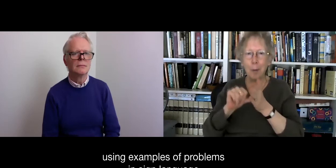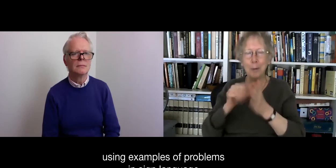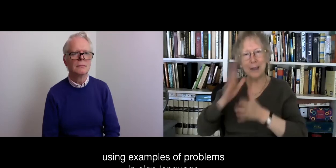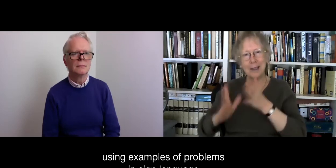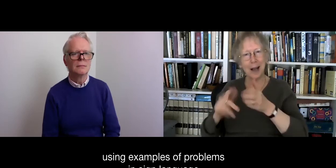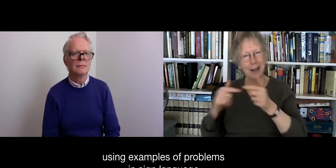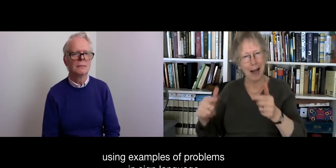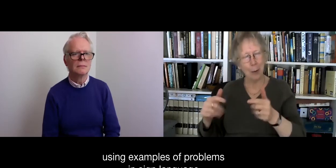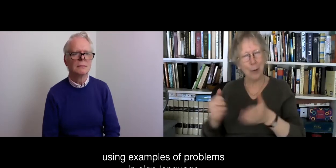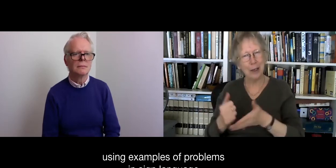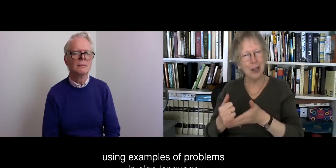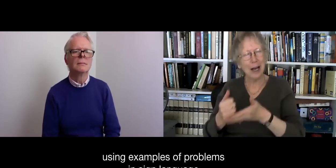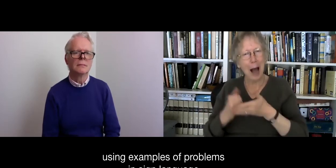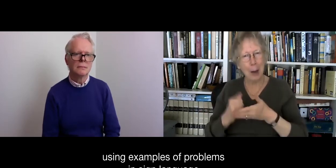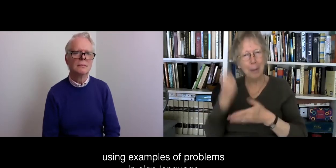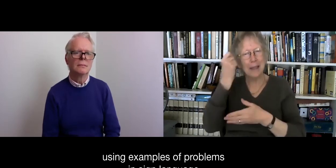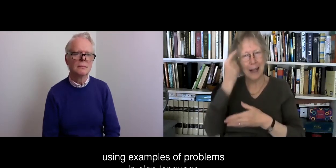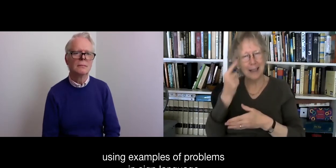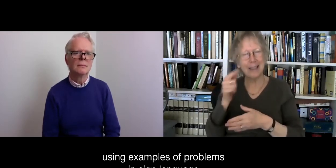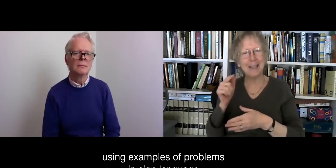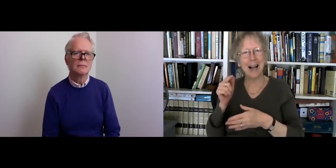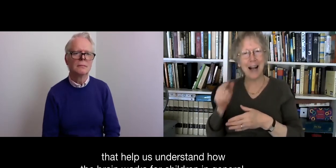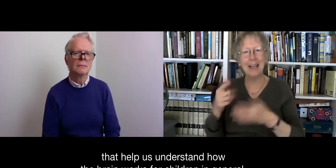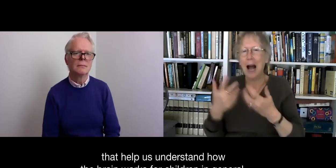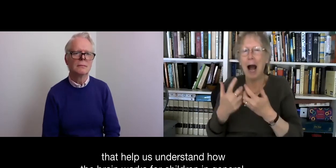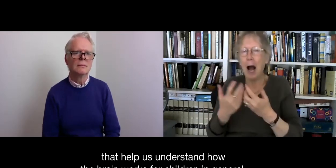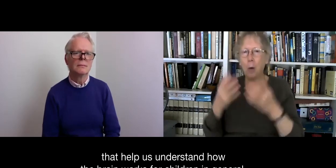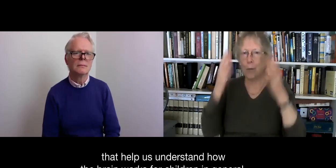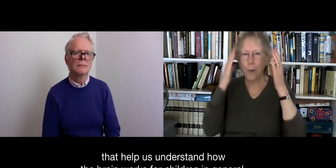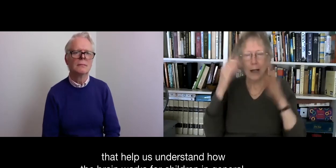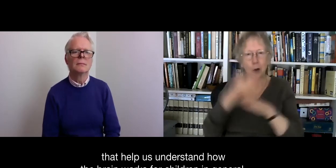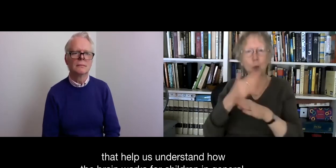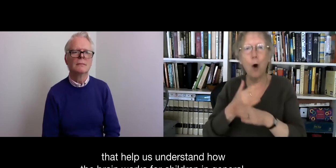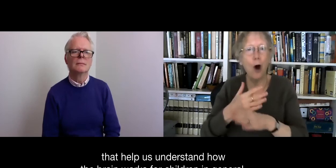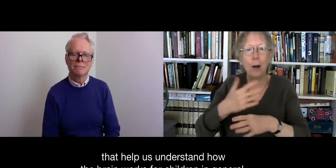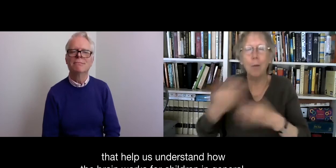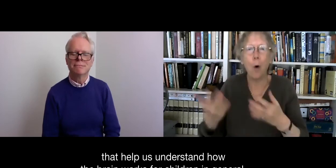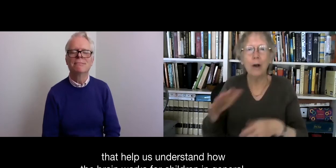using examples of problems in sign language that help us understand how the brain